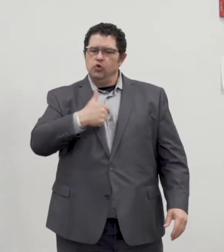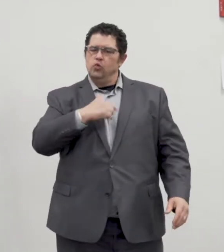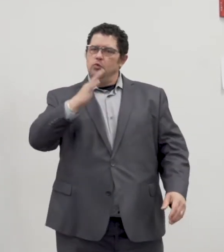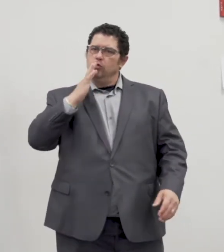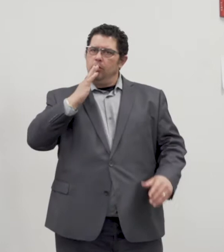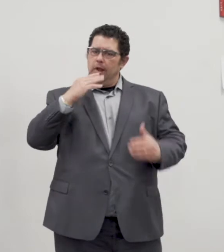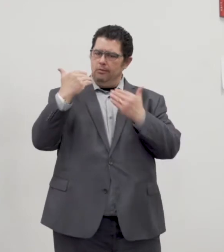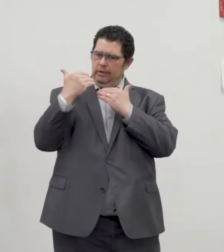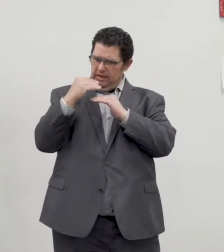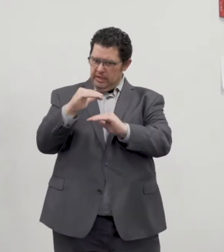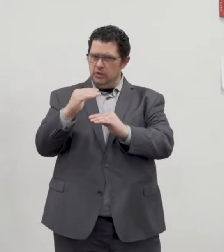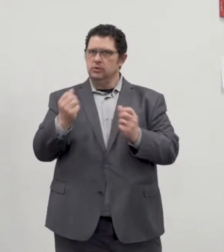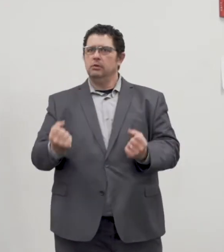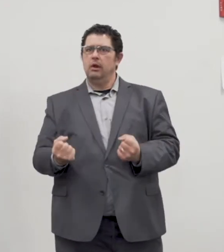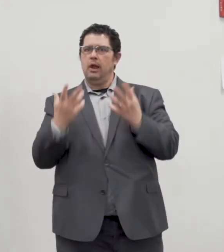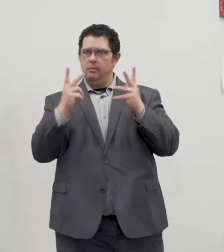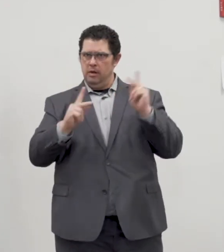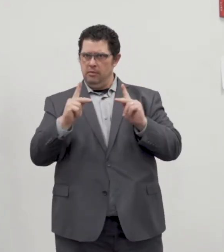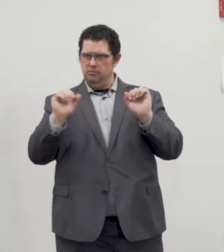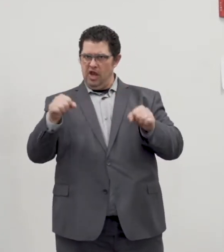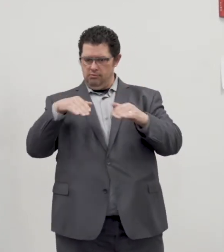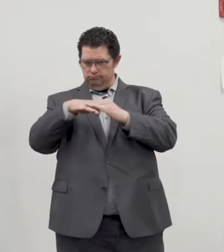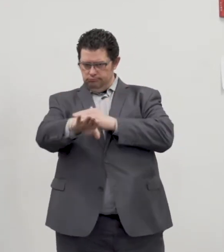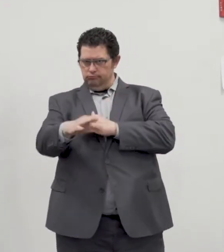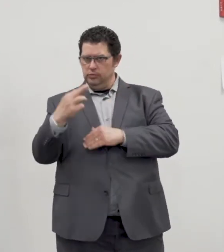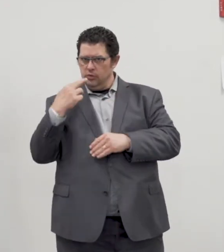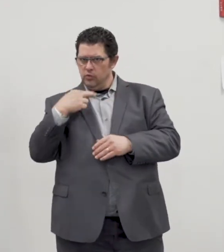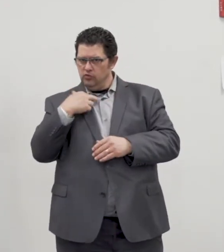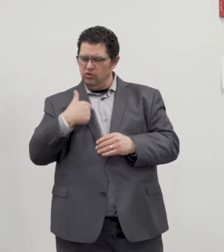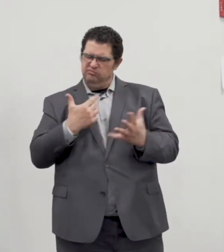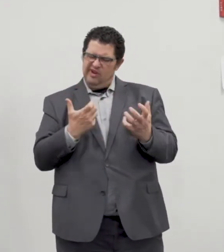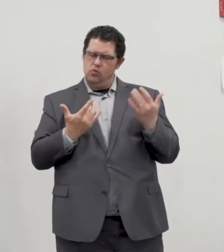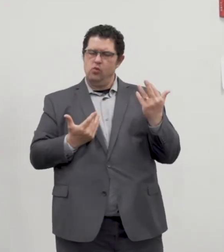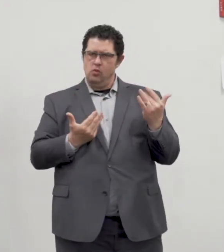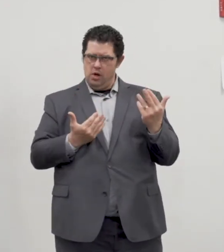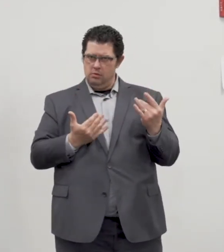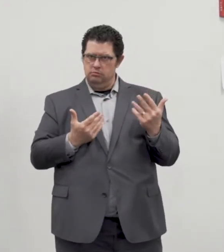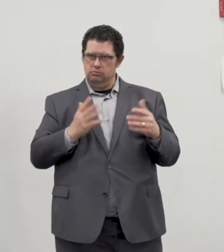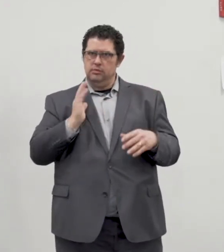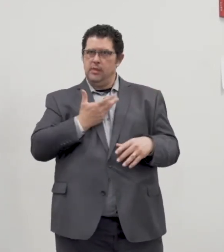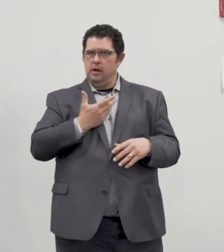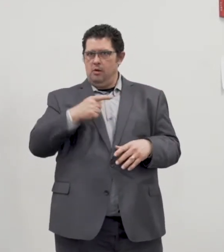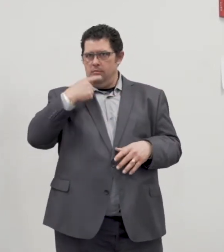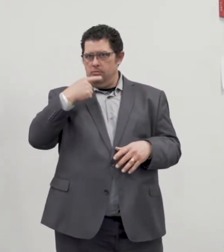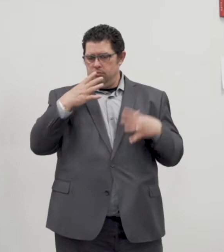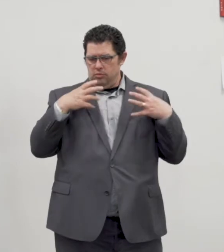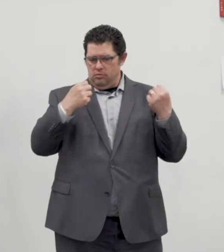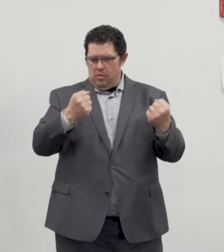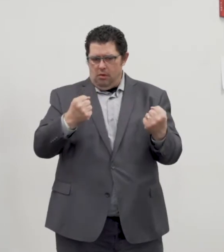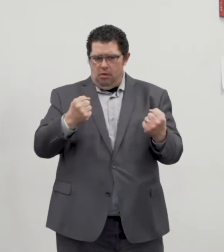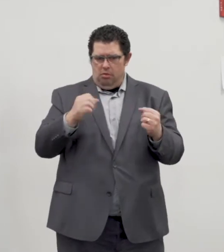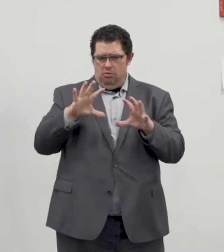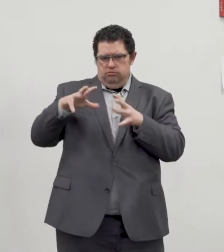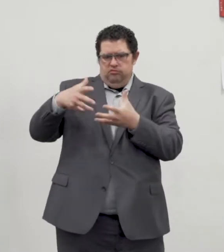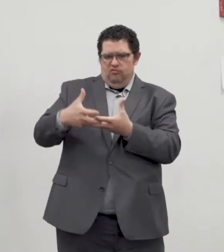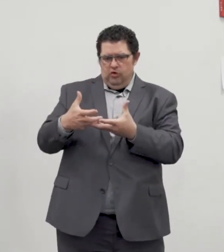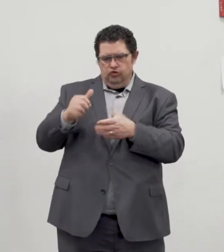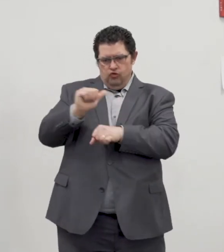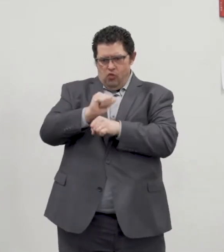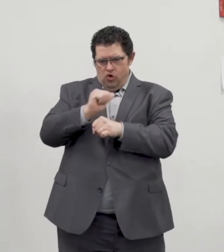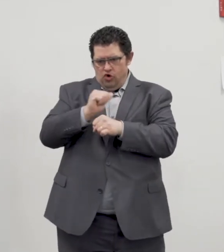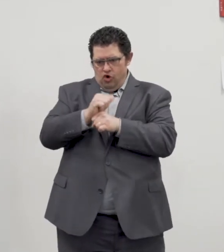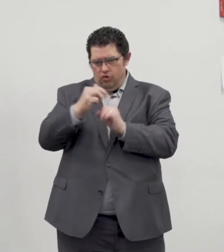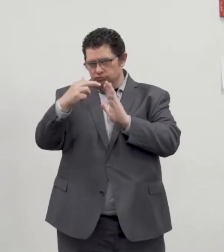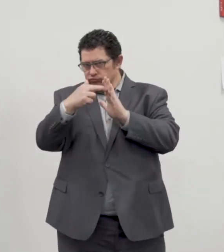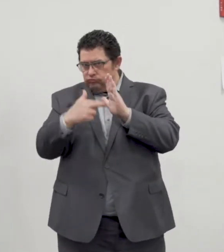of capacity in restaurants, but I want to wait, and as our public health officials are working on those guidelines, you know, in